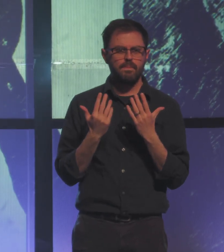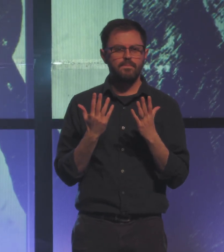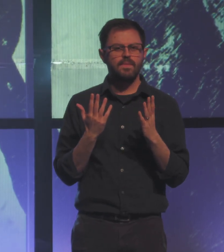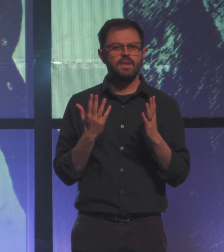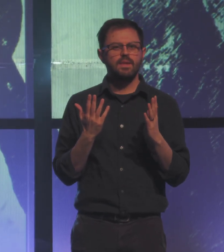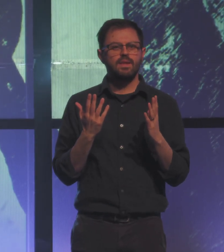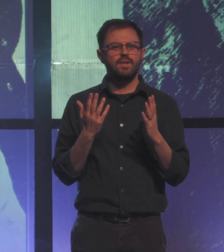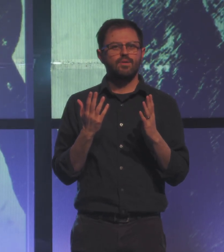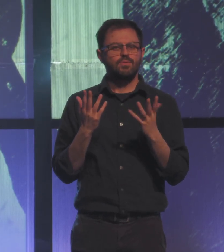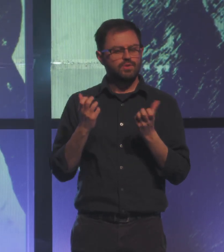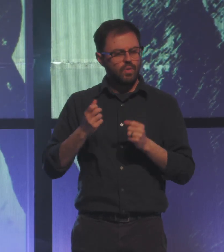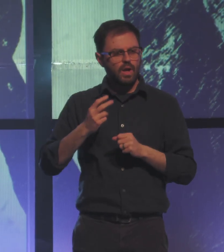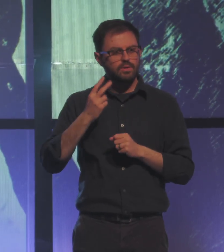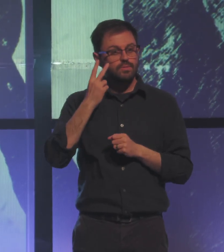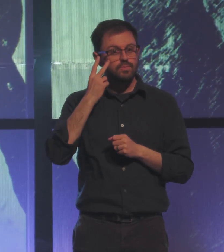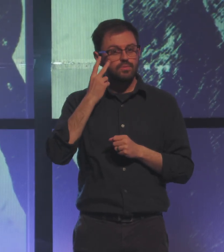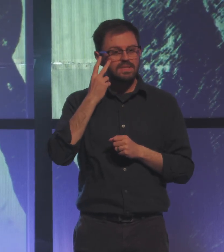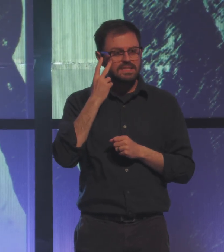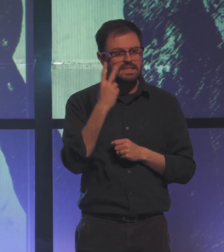looking to see.